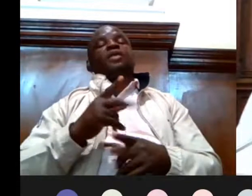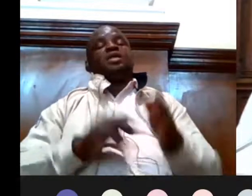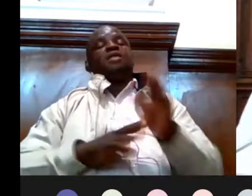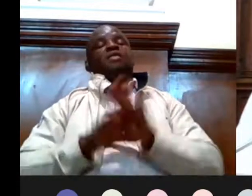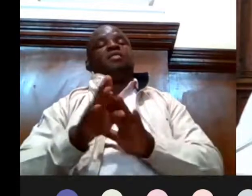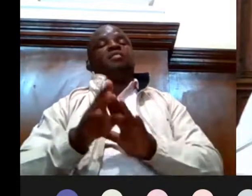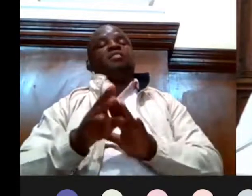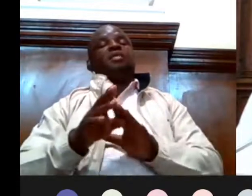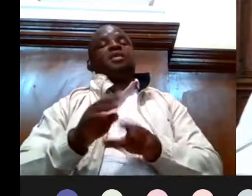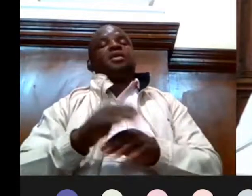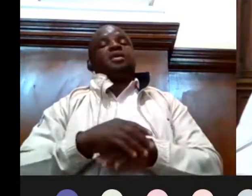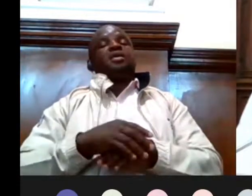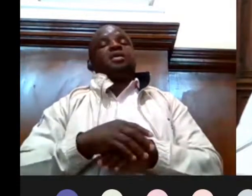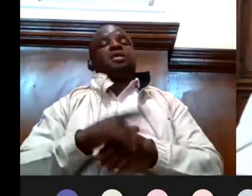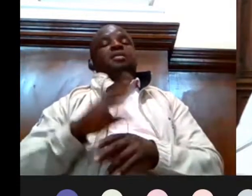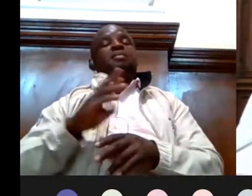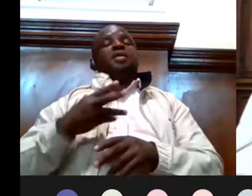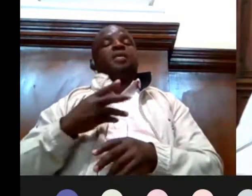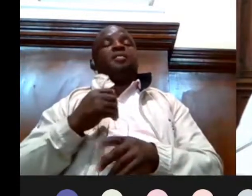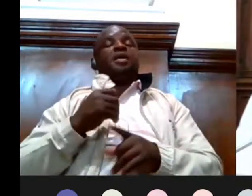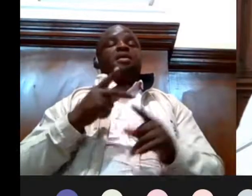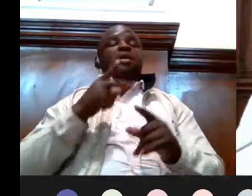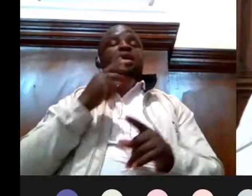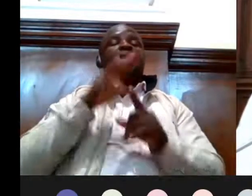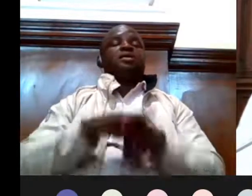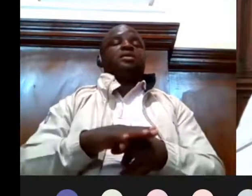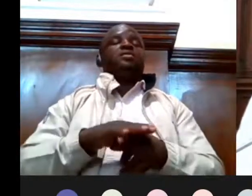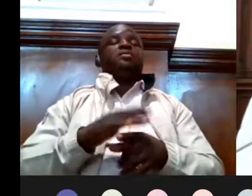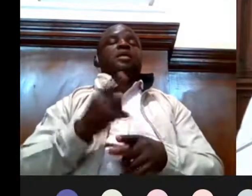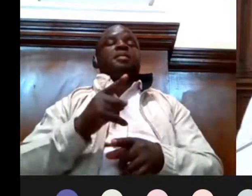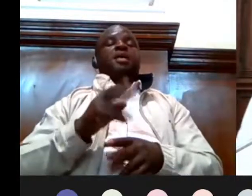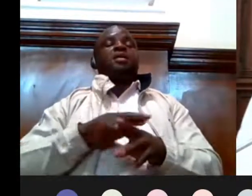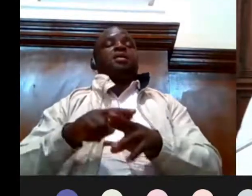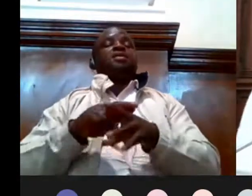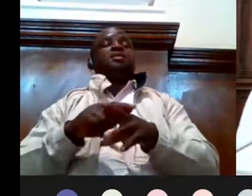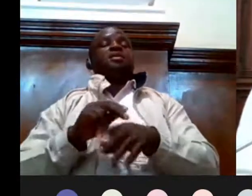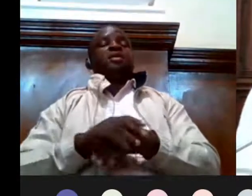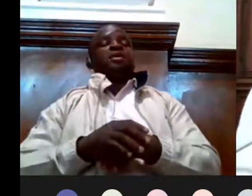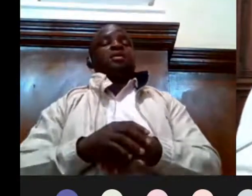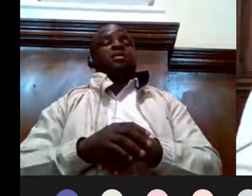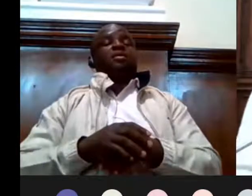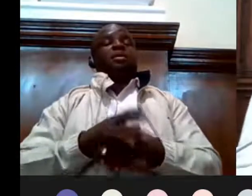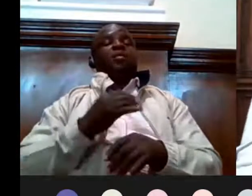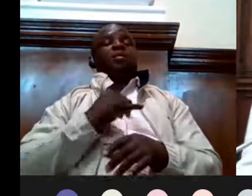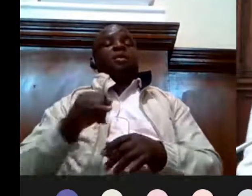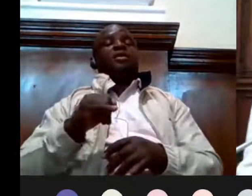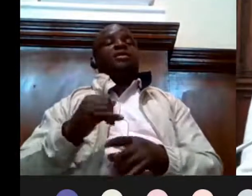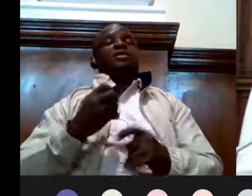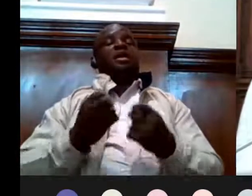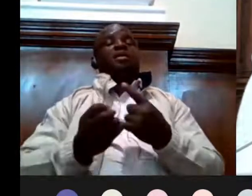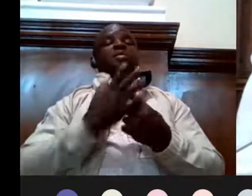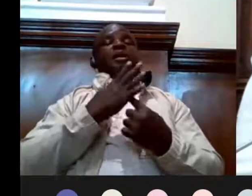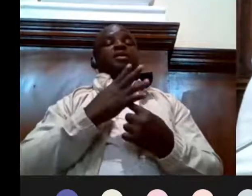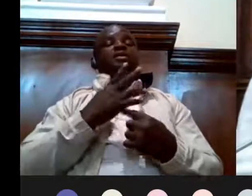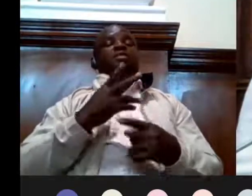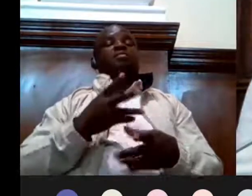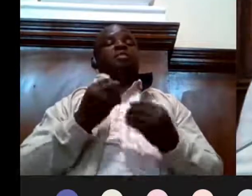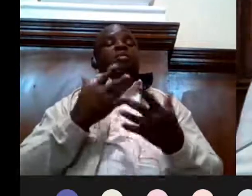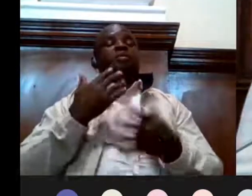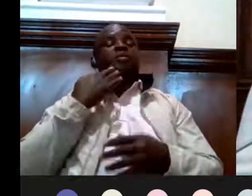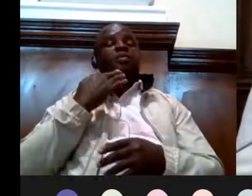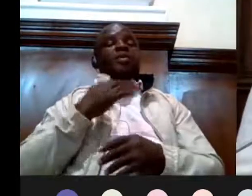inequality based on gender, race, and geographical location. Worst impacts are often felt by